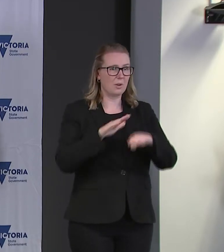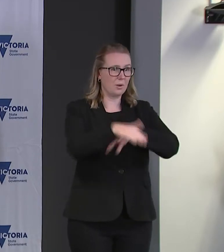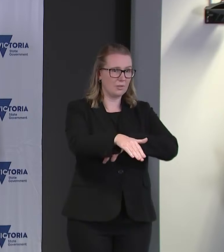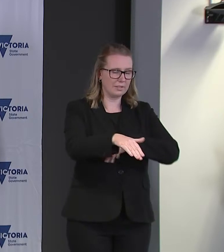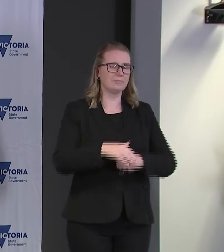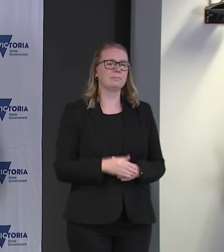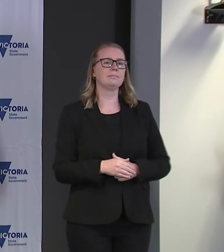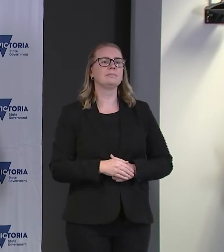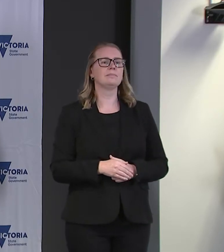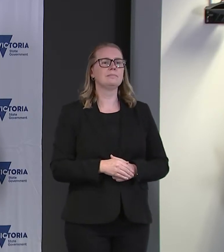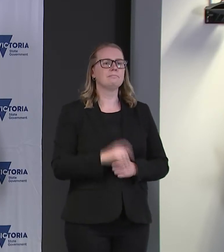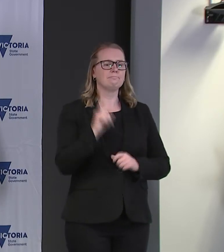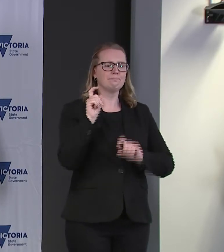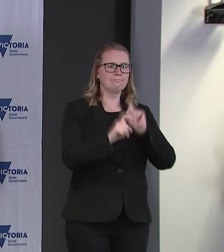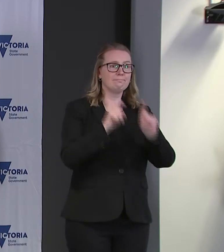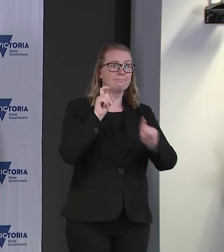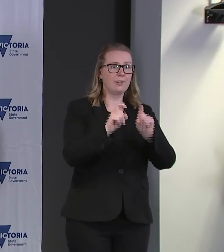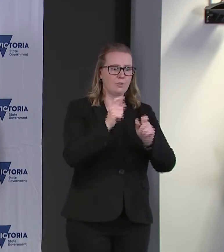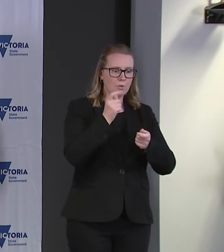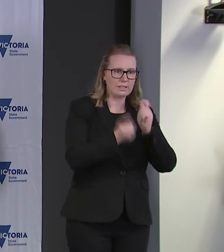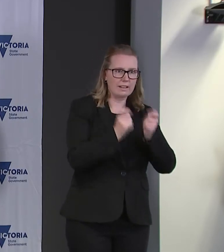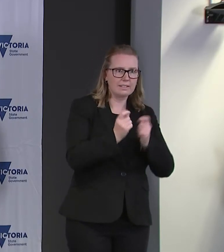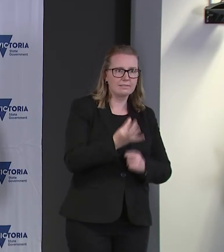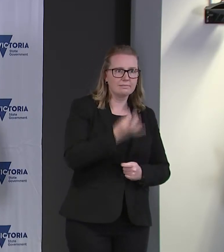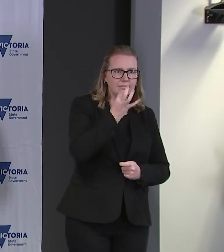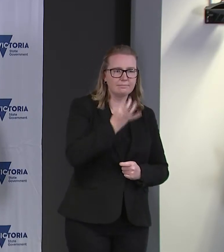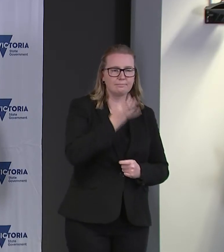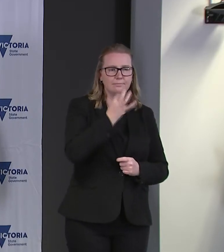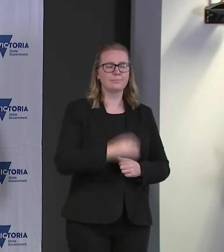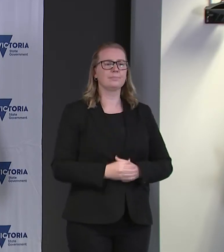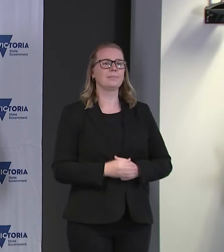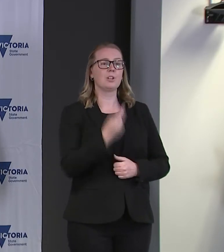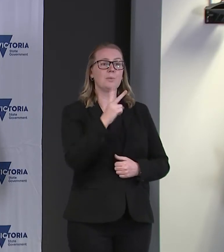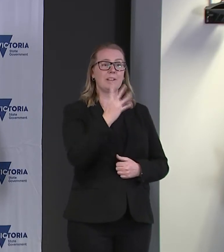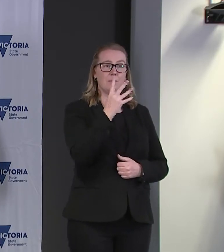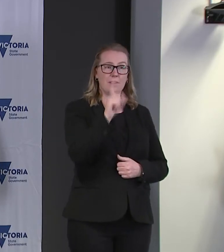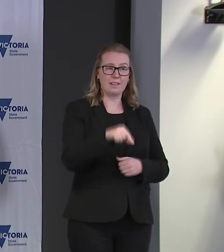36,362 people come forward to get tested, and we saw